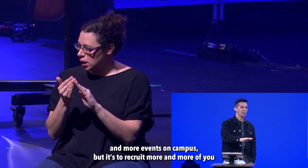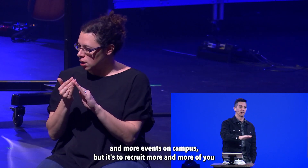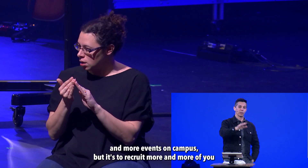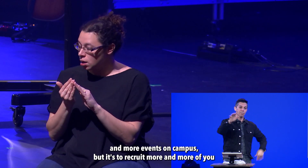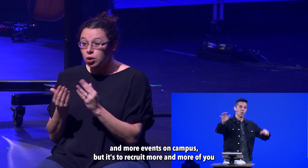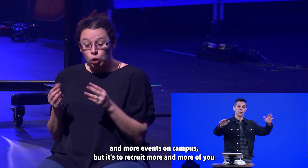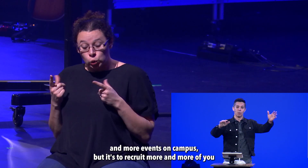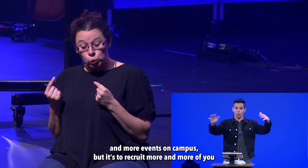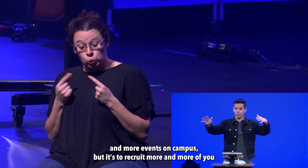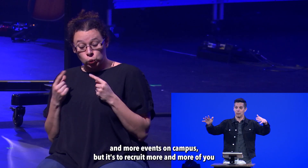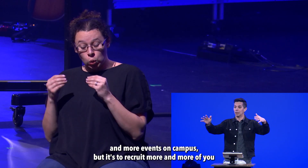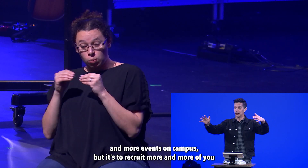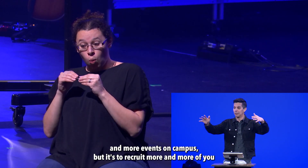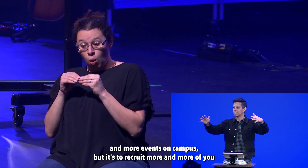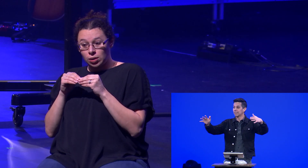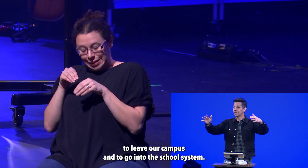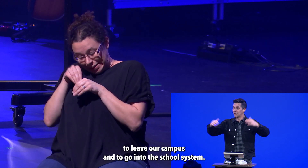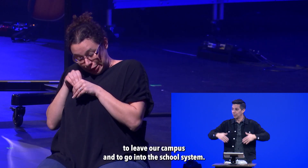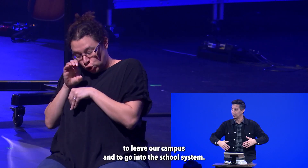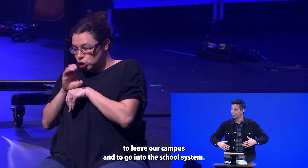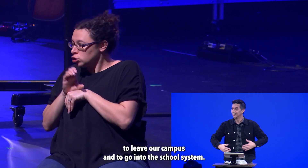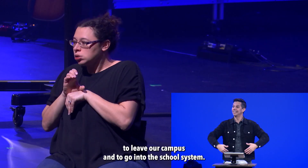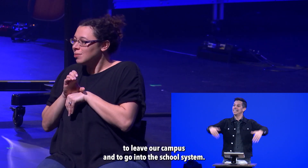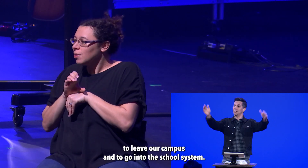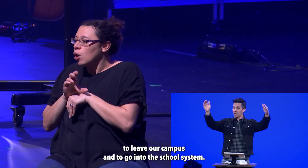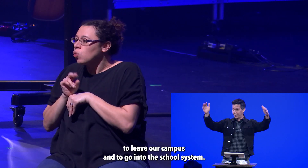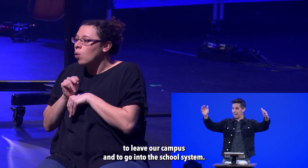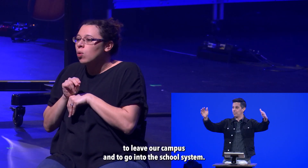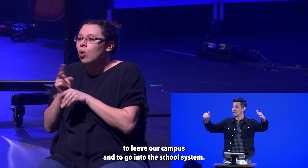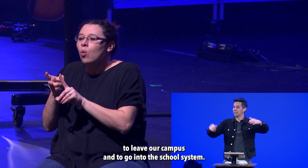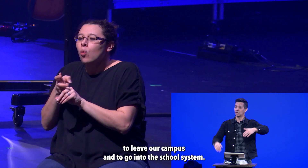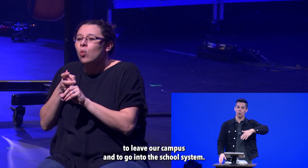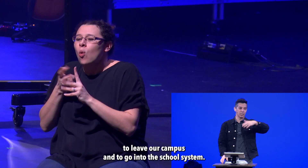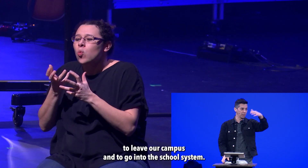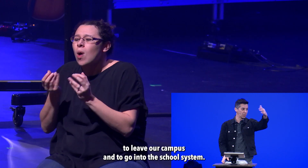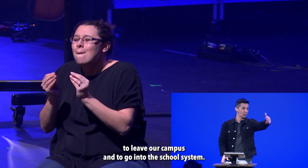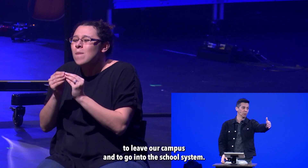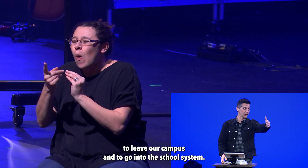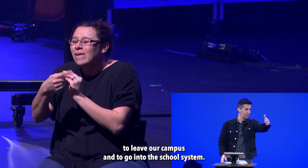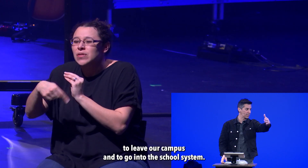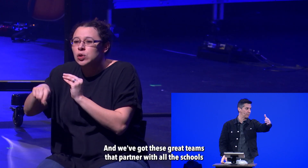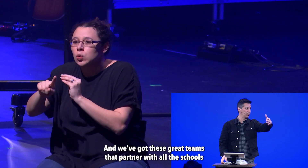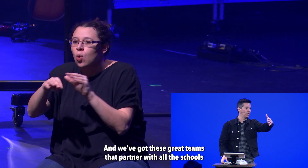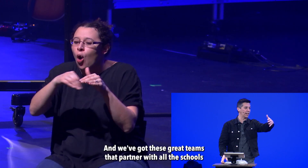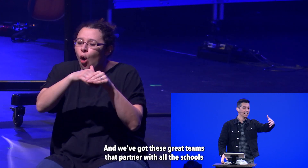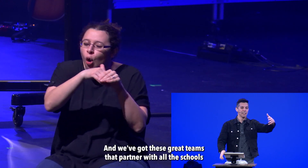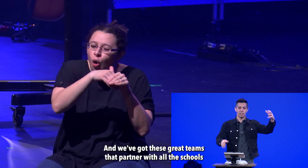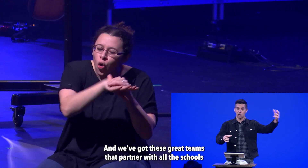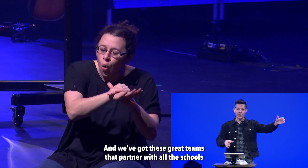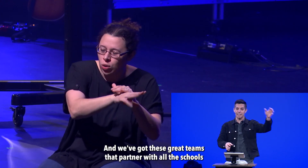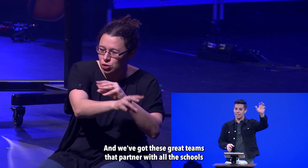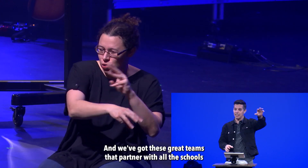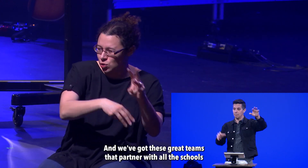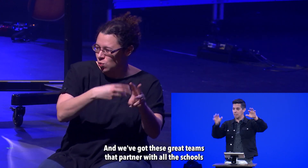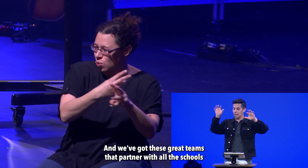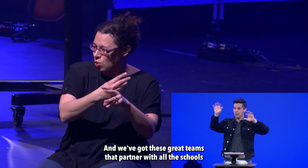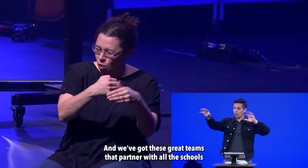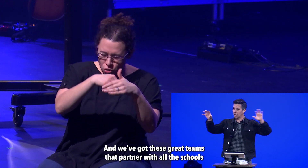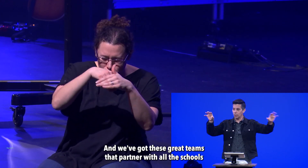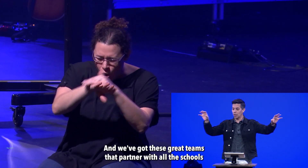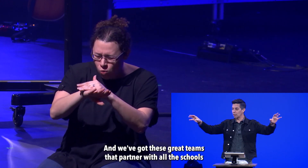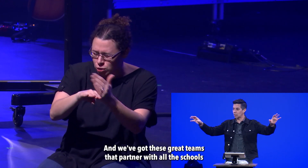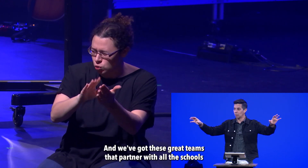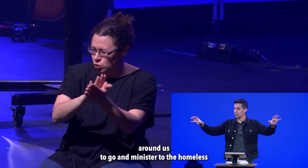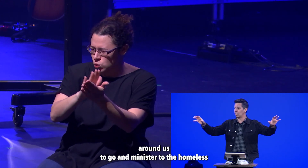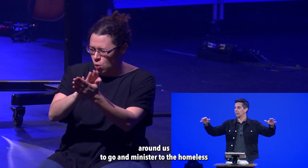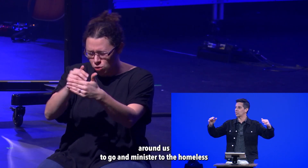to recruit more and more of you to leave our campus and to go into the school system. And we've got these great teams that